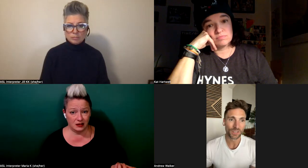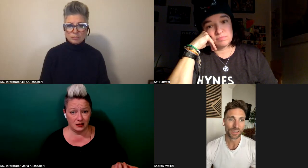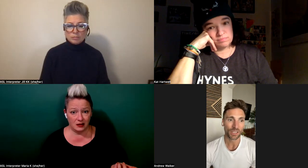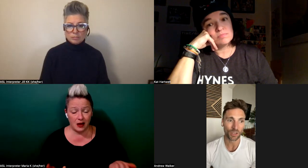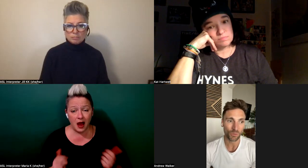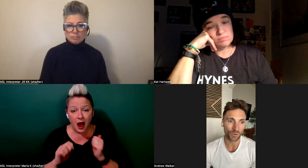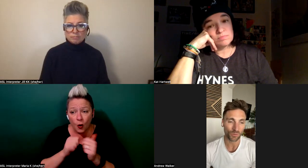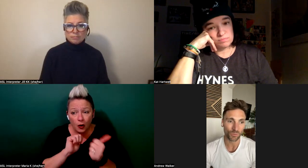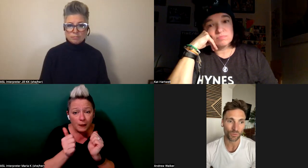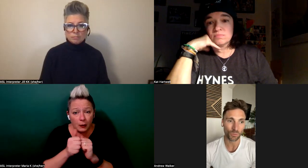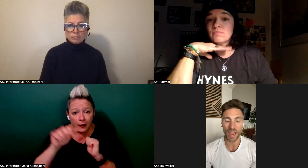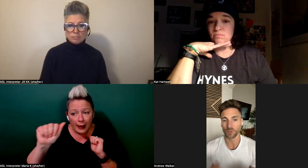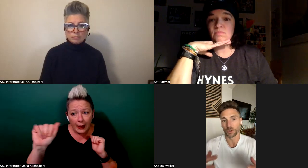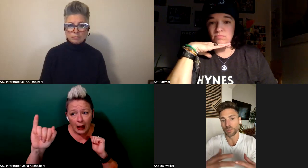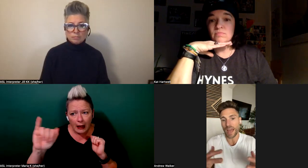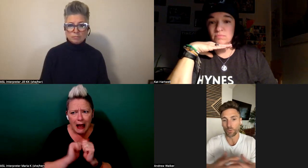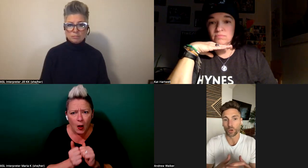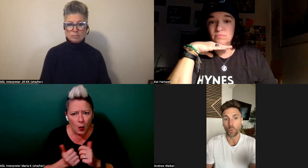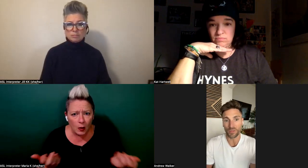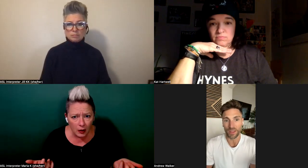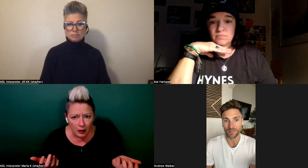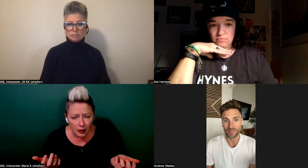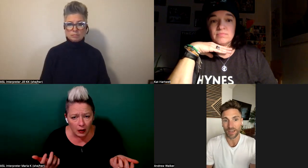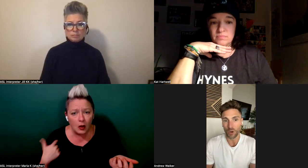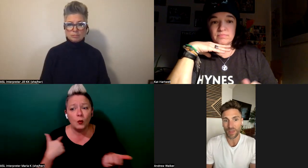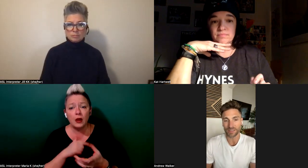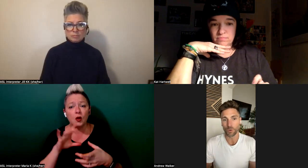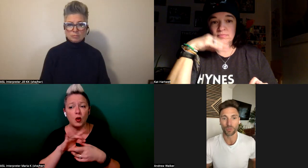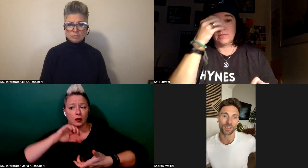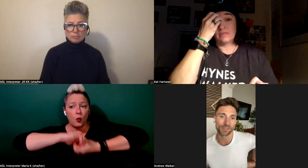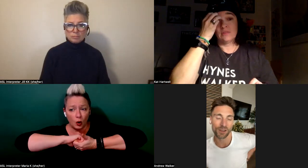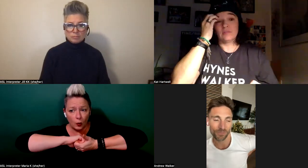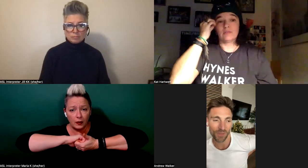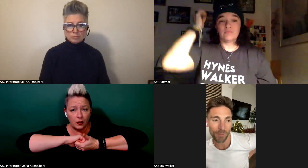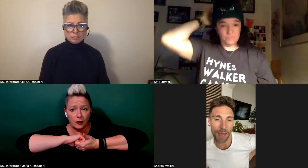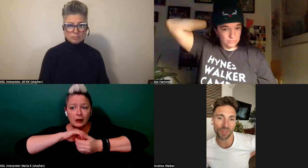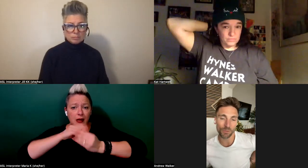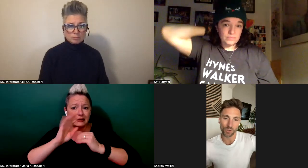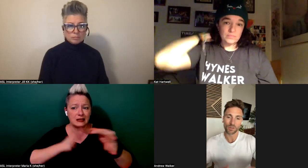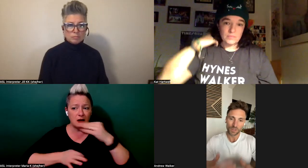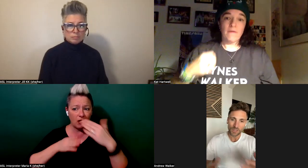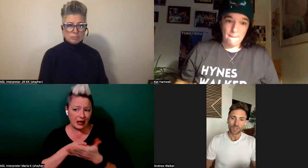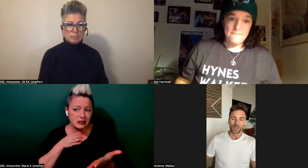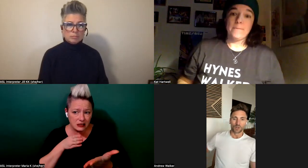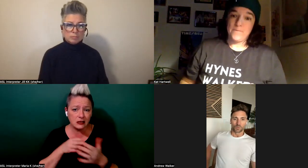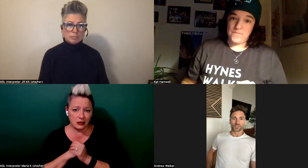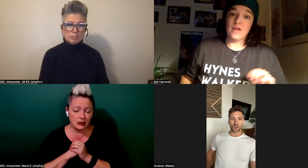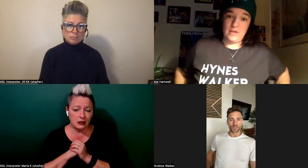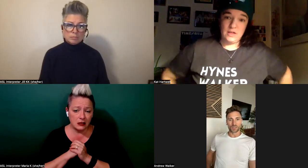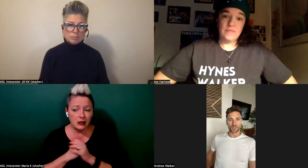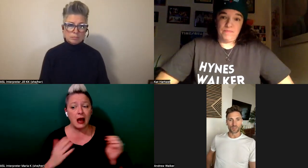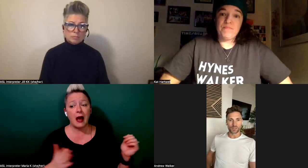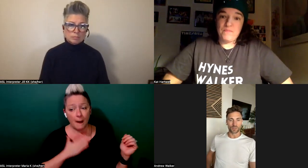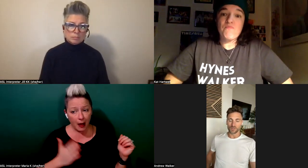you know, we have to learn how to work with it, you know, and that's the whole thing. So I'm happy that we're